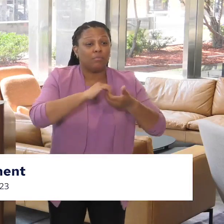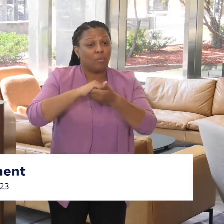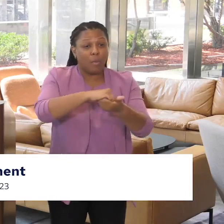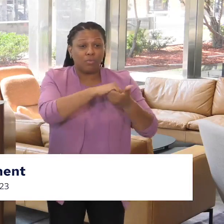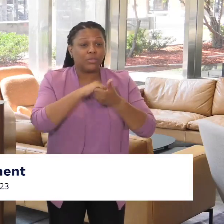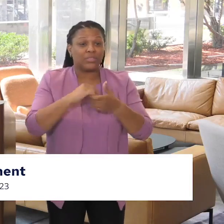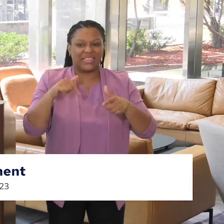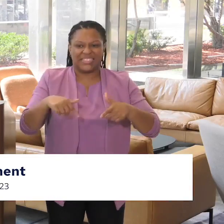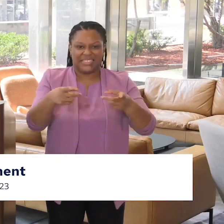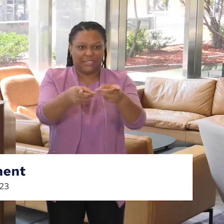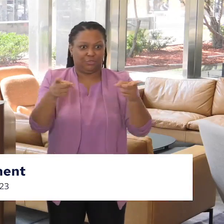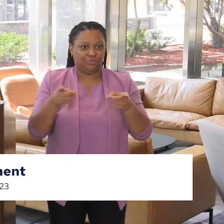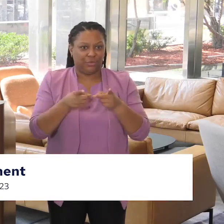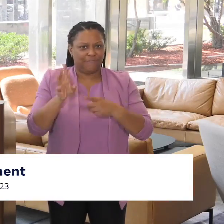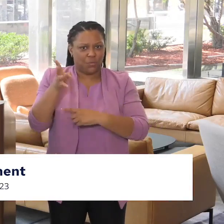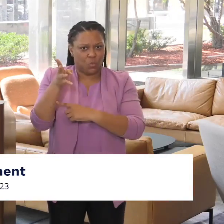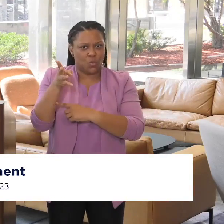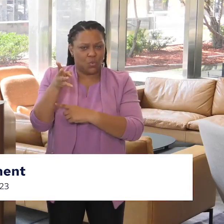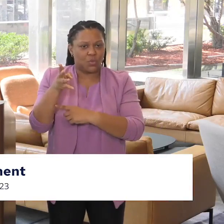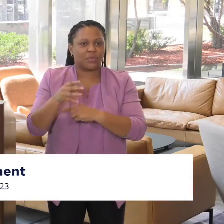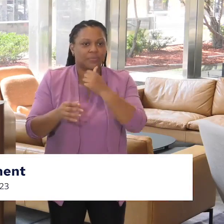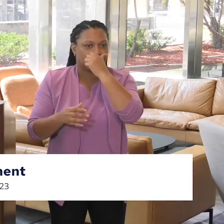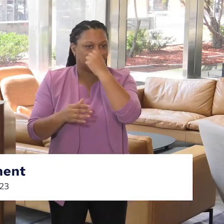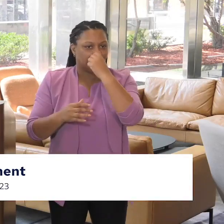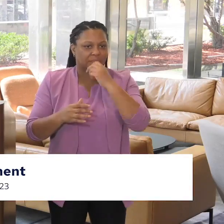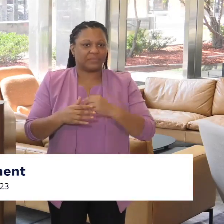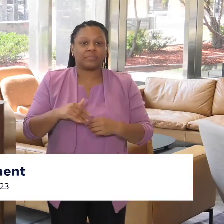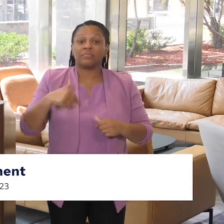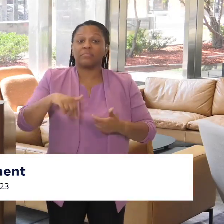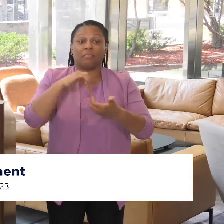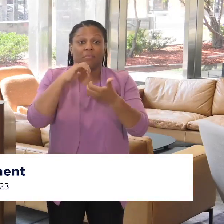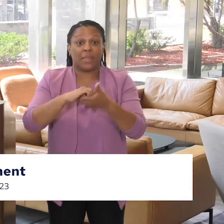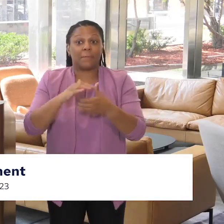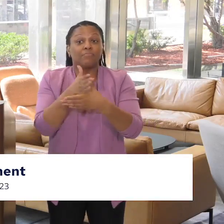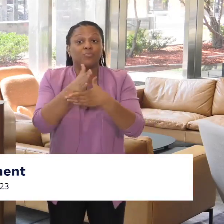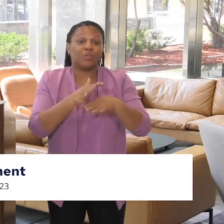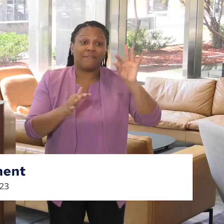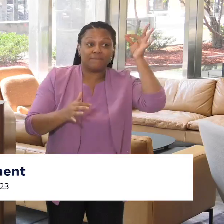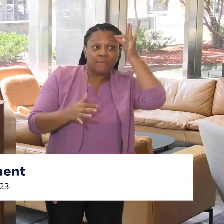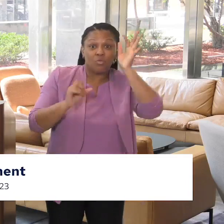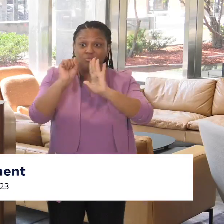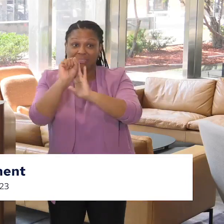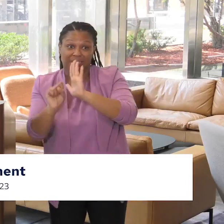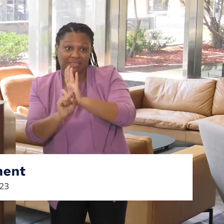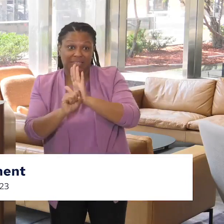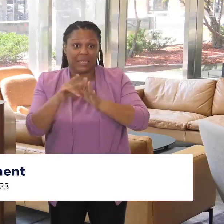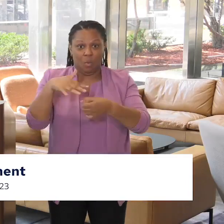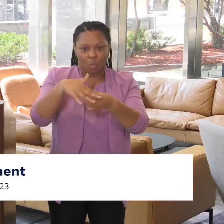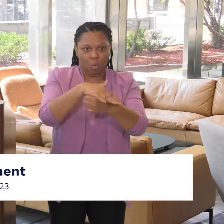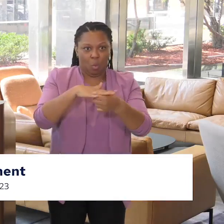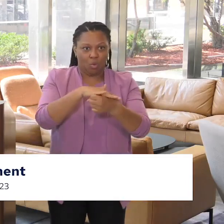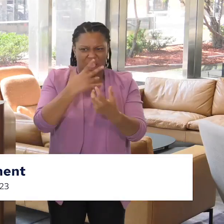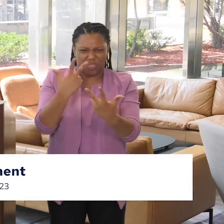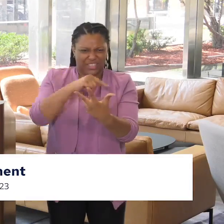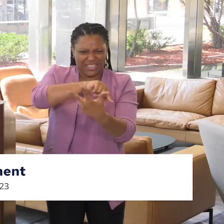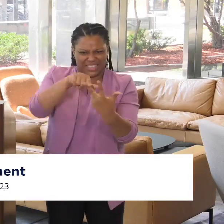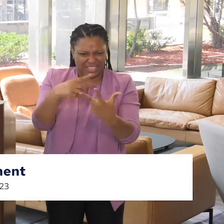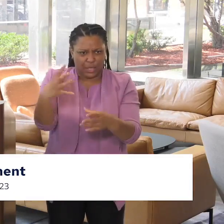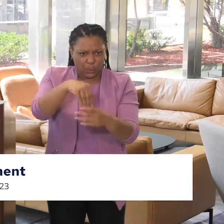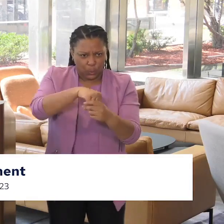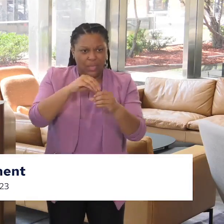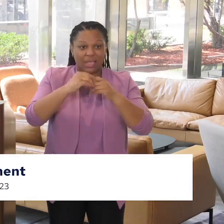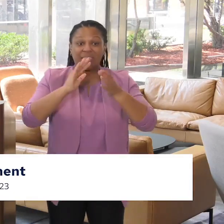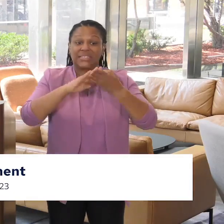District between the federal, the state, the local, and that includes city and county, as well as